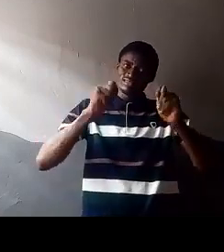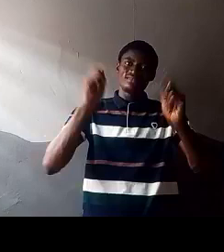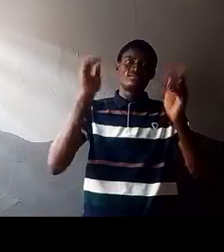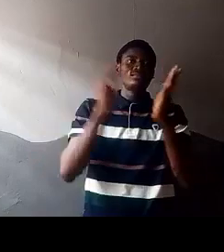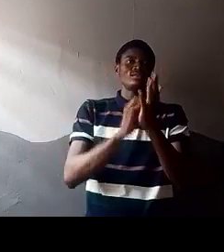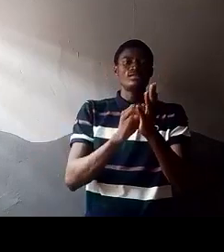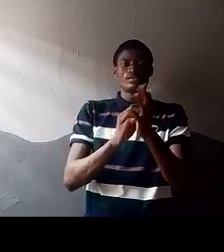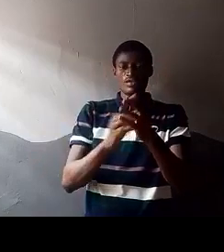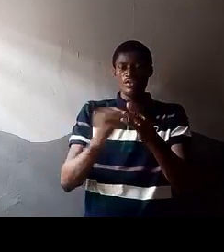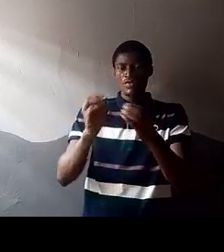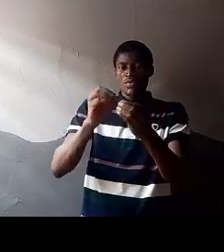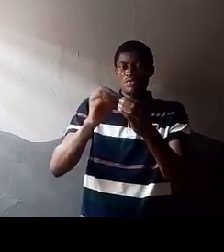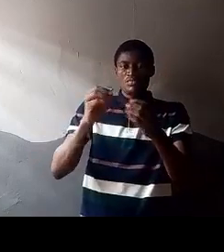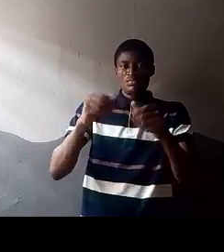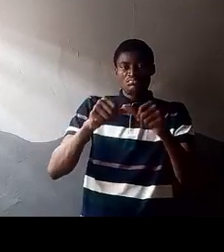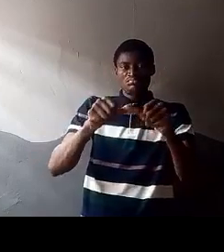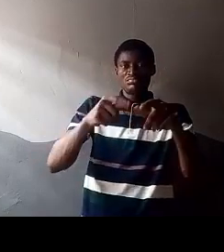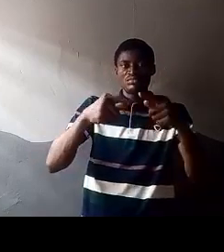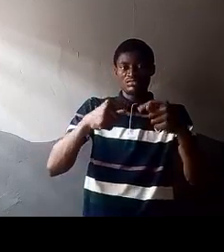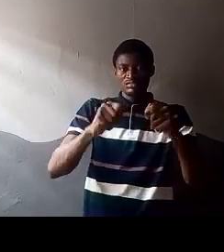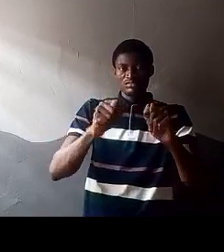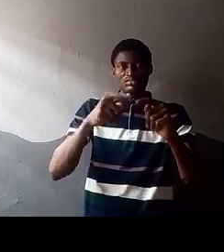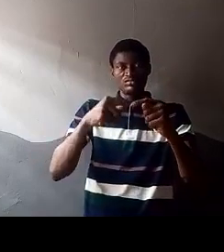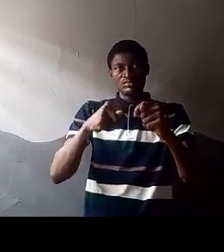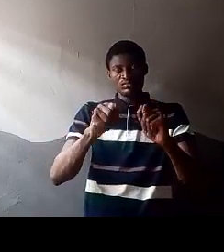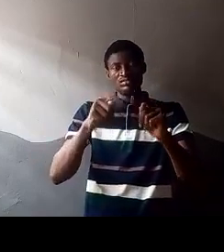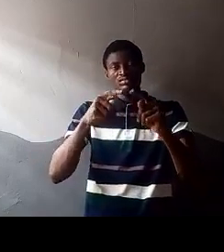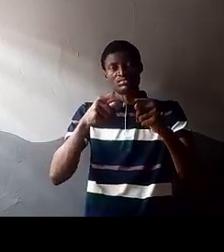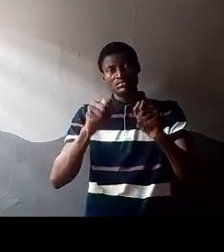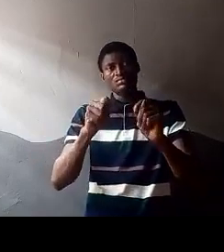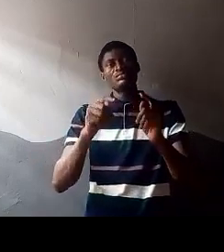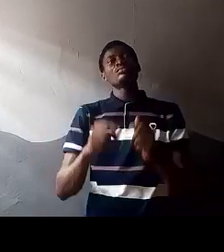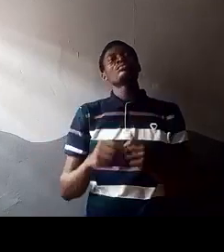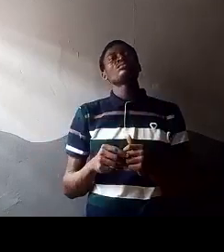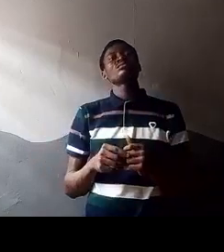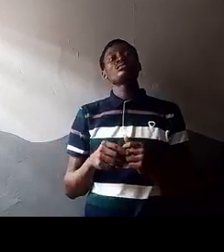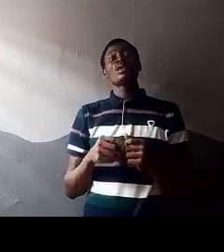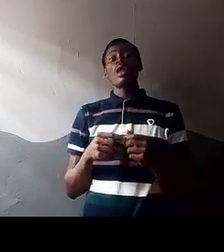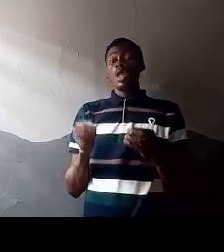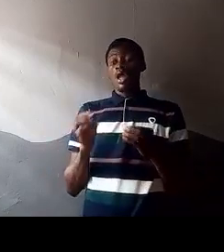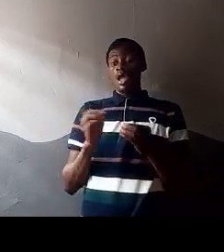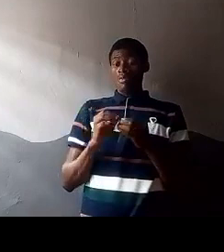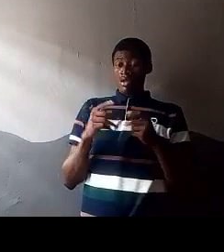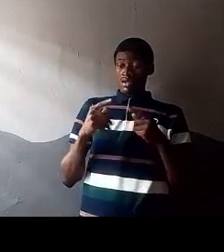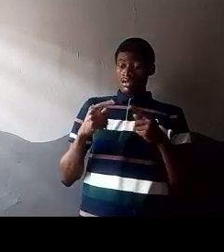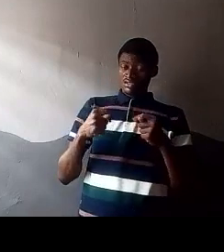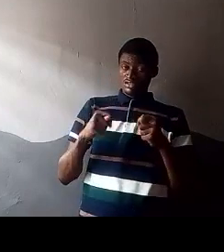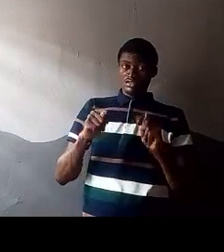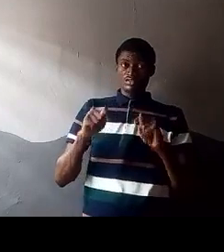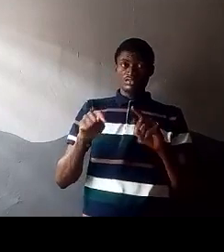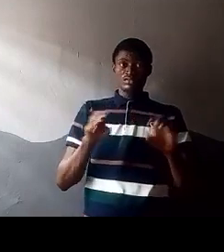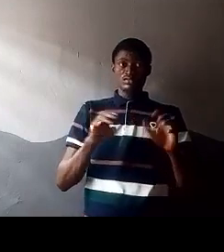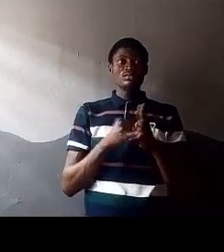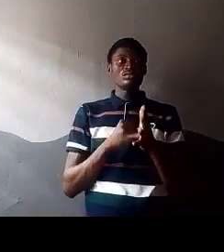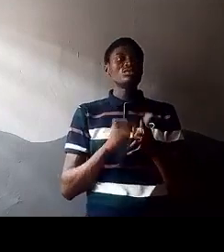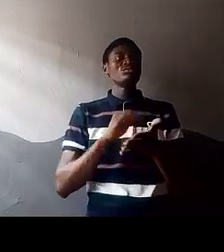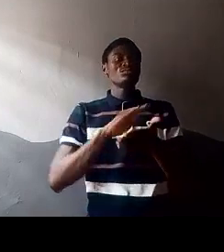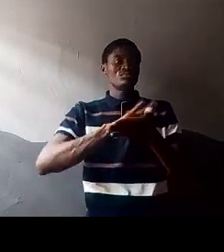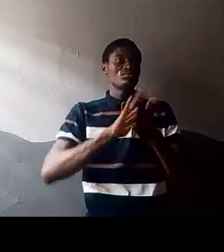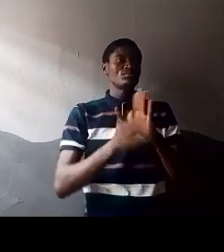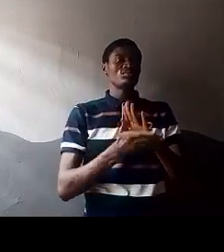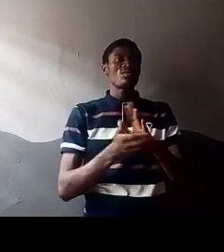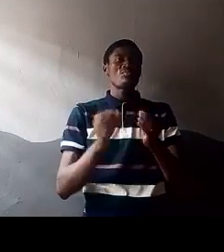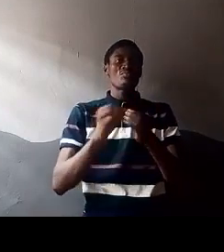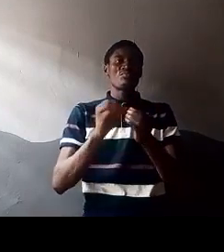putting a dent on those ceilings that prevented me from getting it. So the more I tried doing it, the better my applications